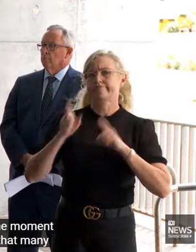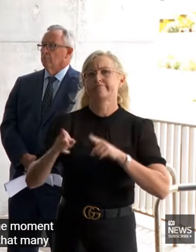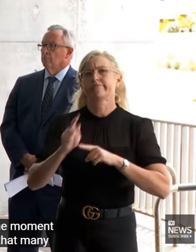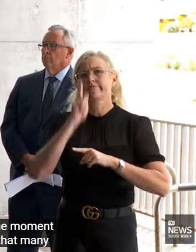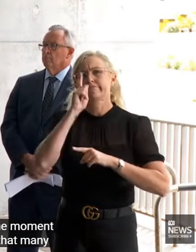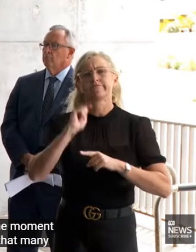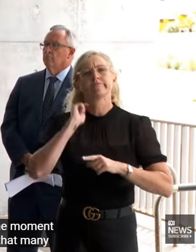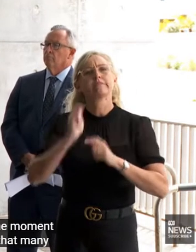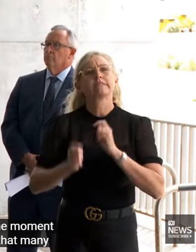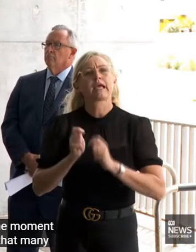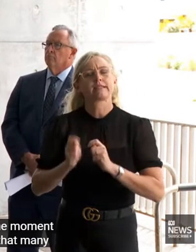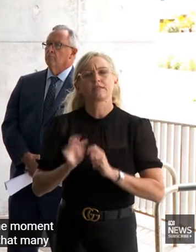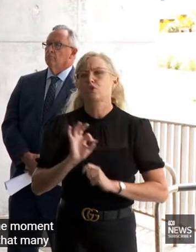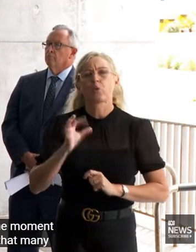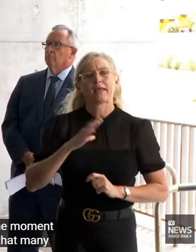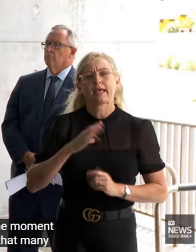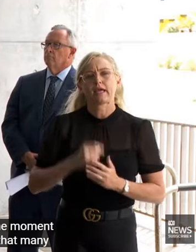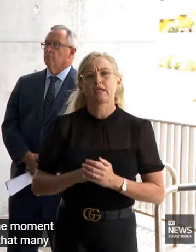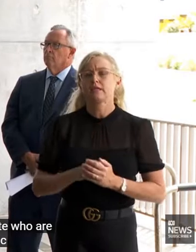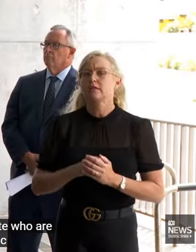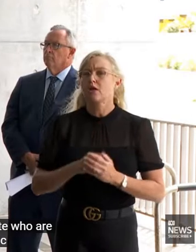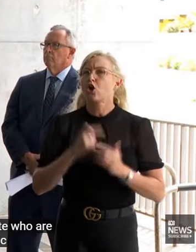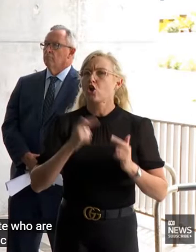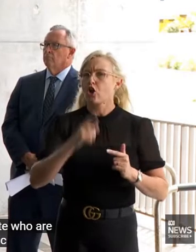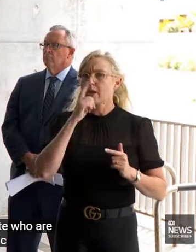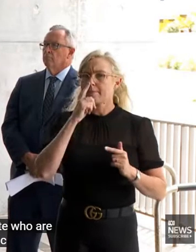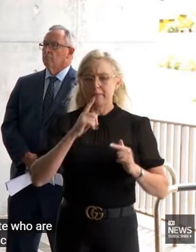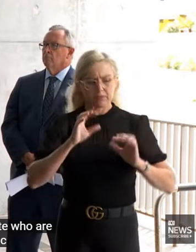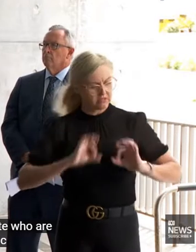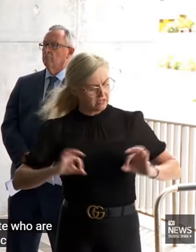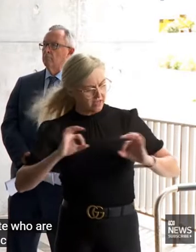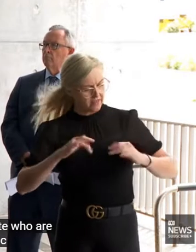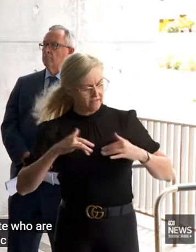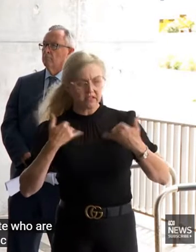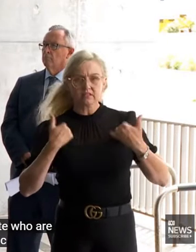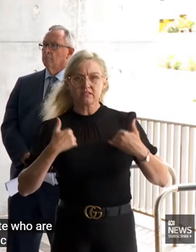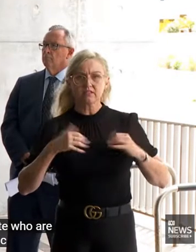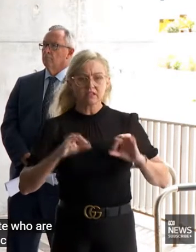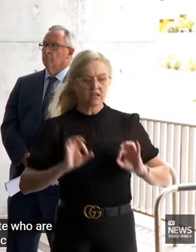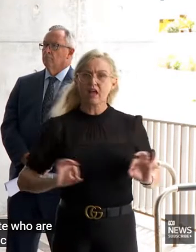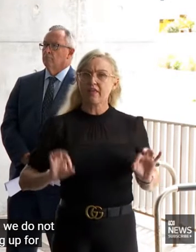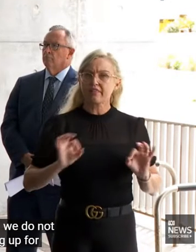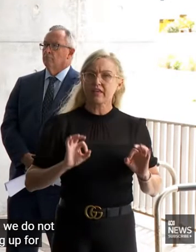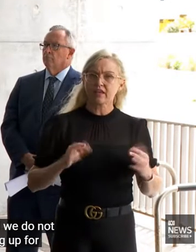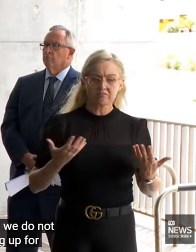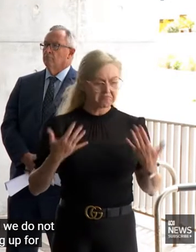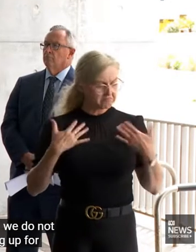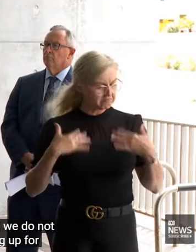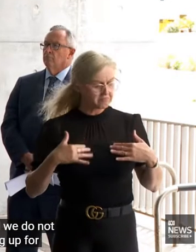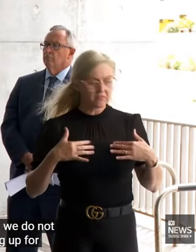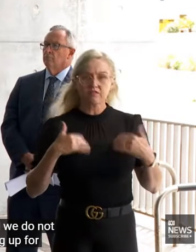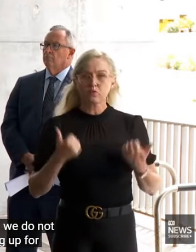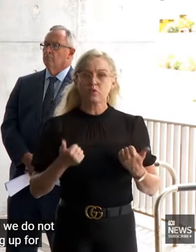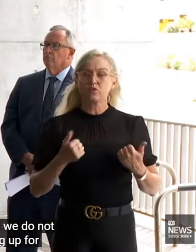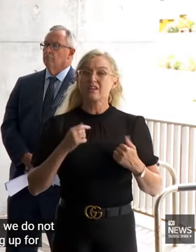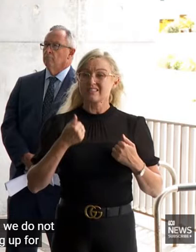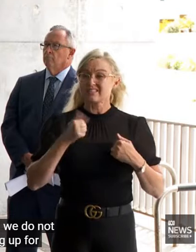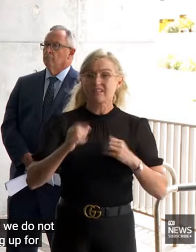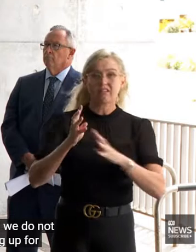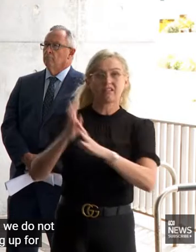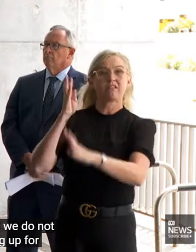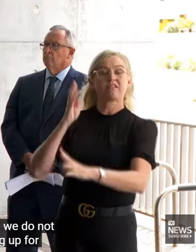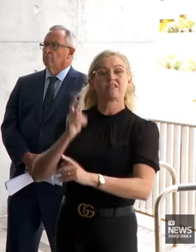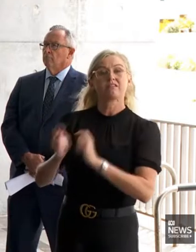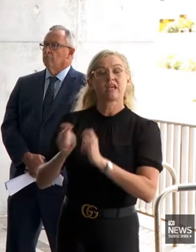that many people across the state who are asymptomatic, who do not feel unwell, are lining up for a